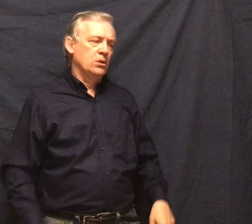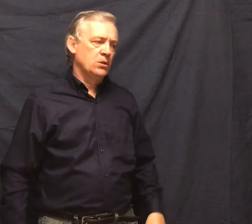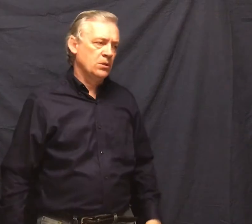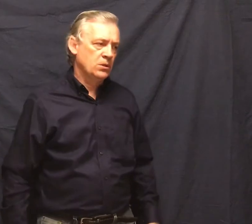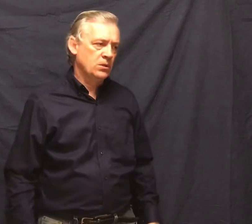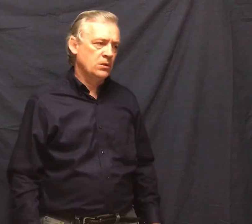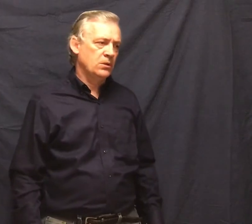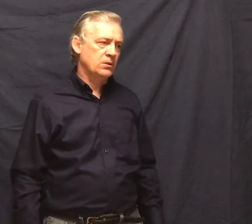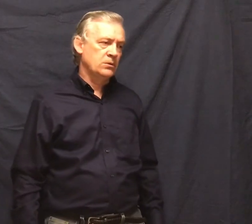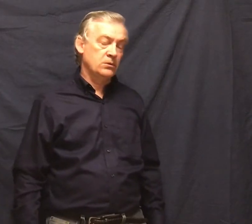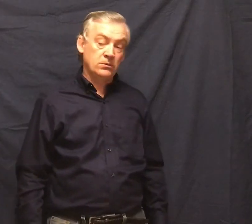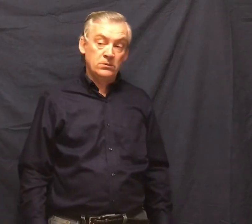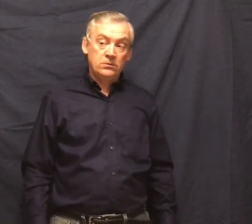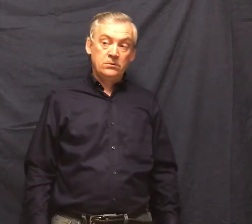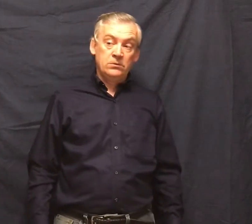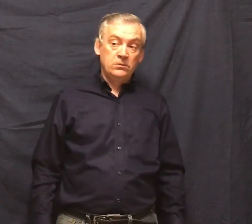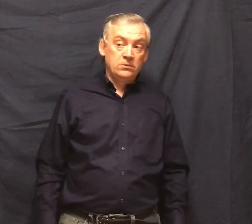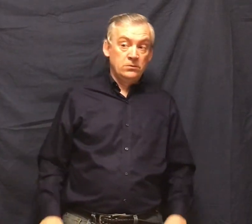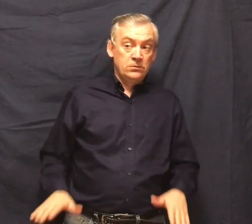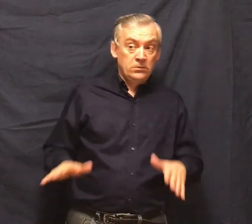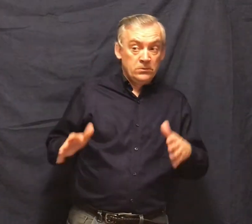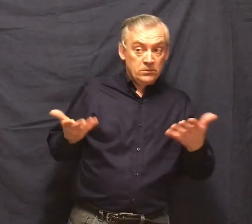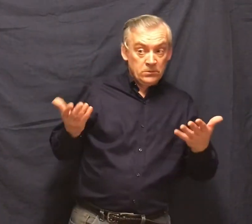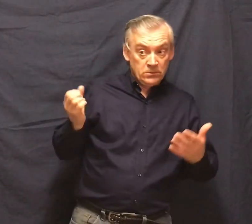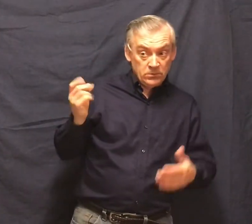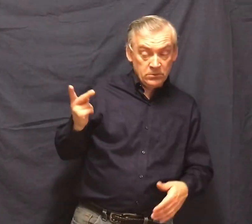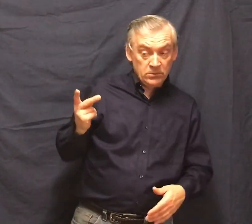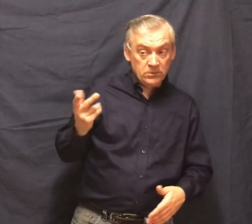Well, okay, if you feel like that. Good night.